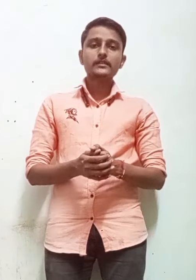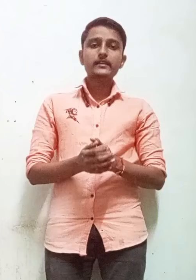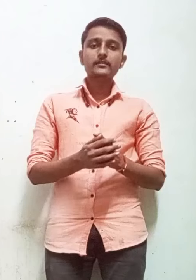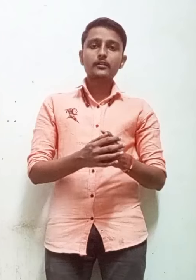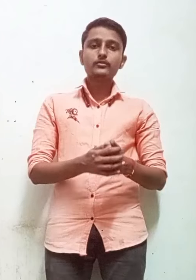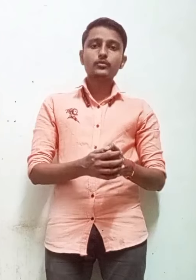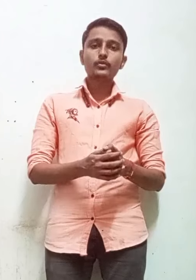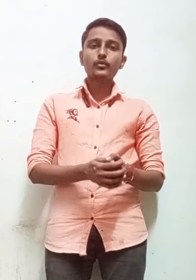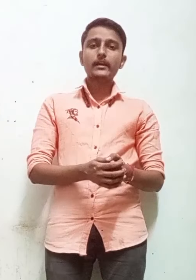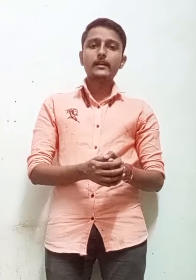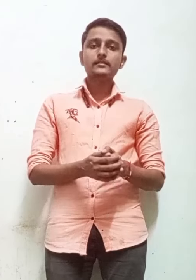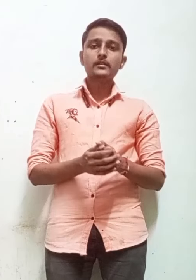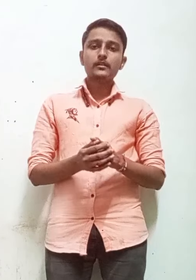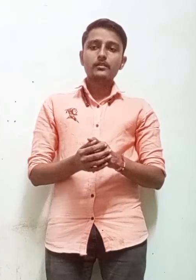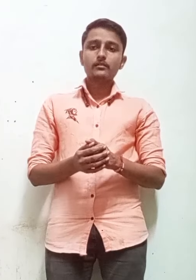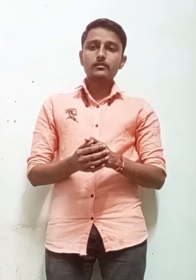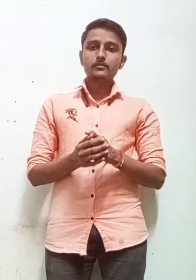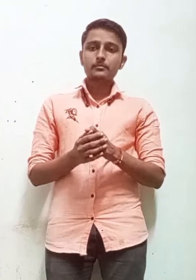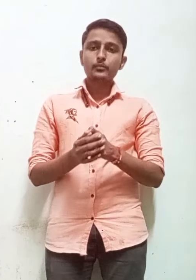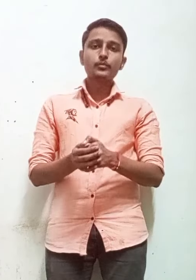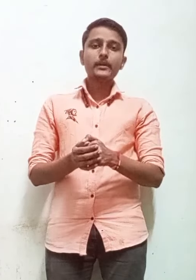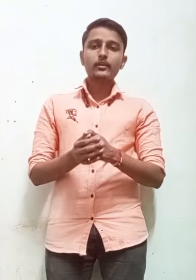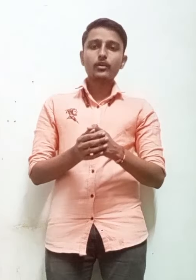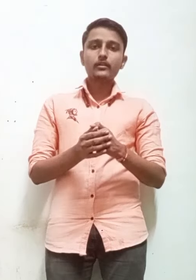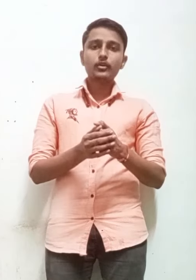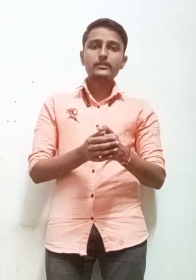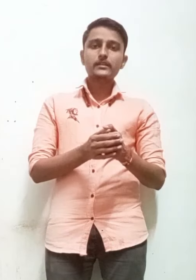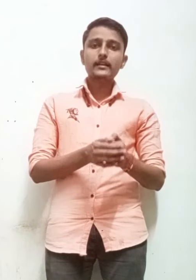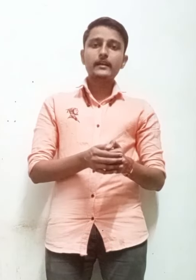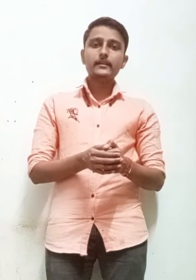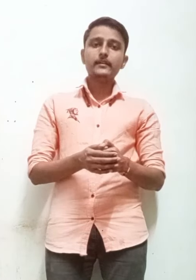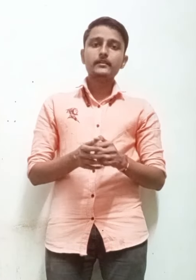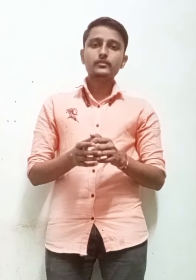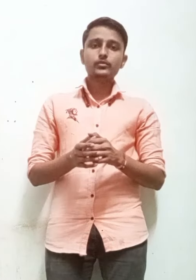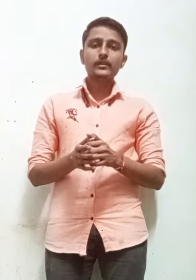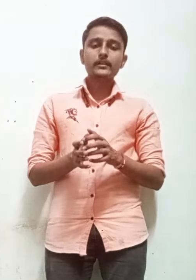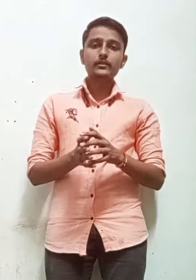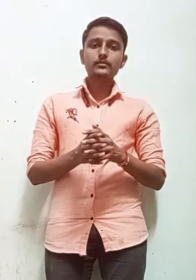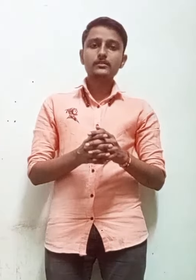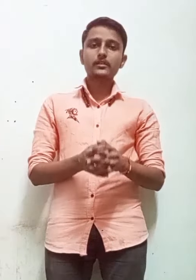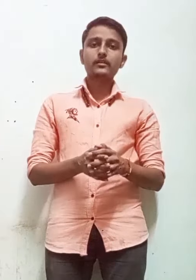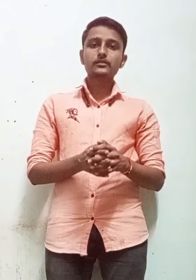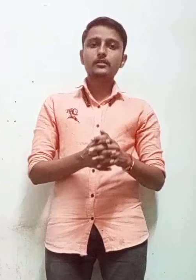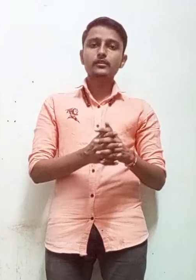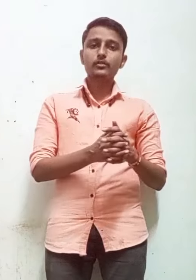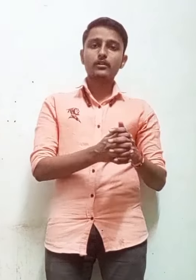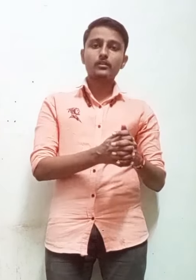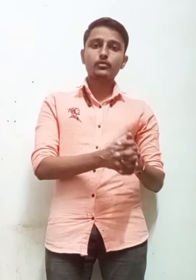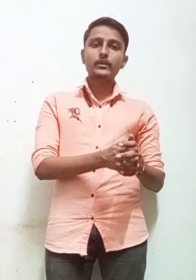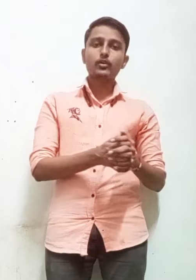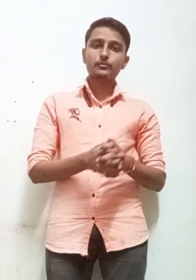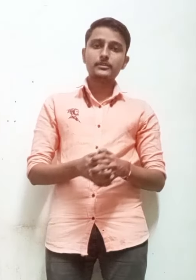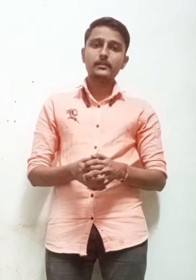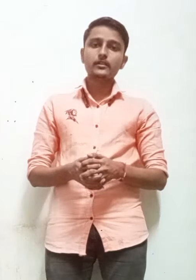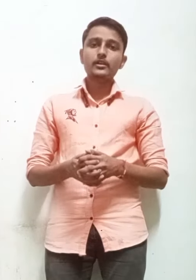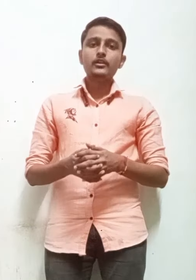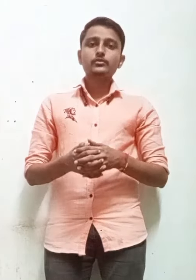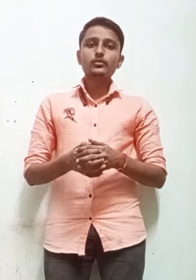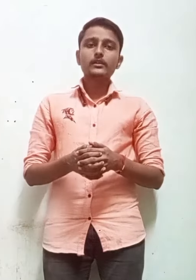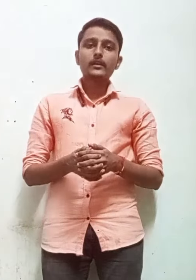it is also known as a blueprint or a logical entity. So it gives a structure to an object. So